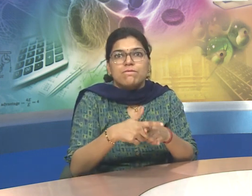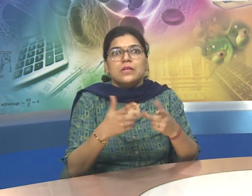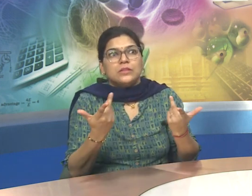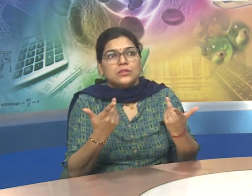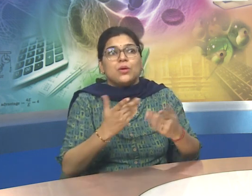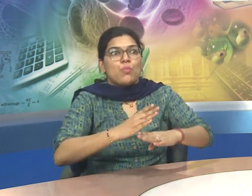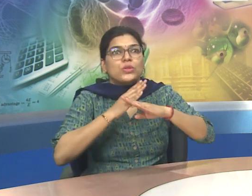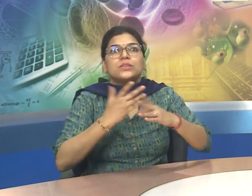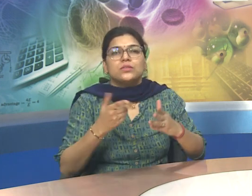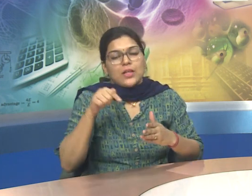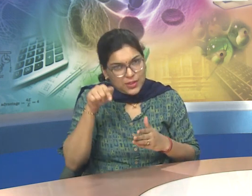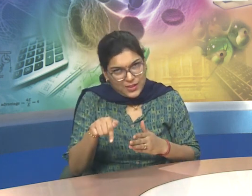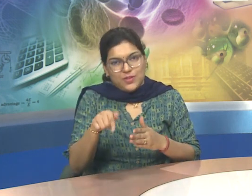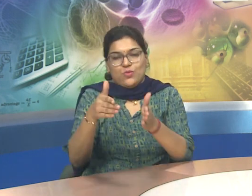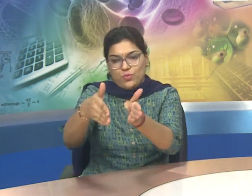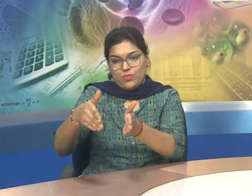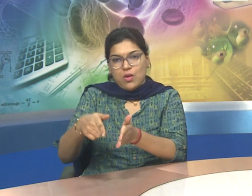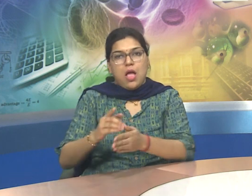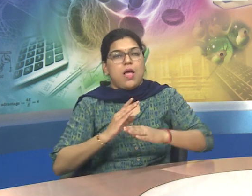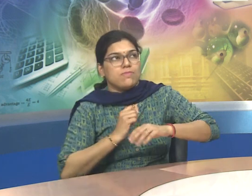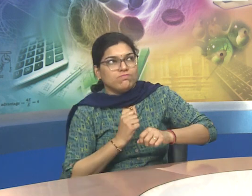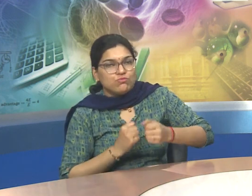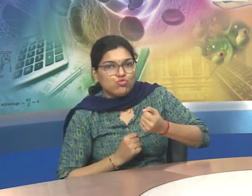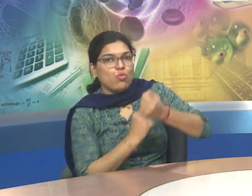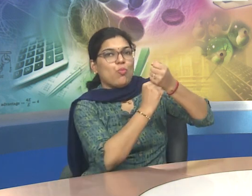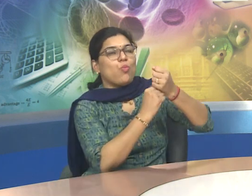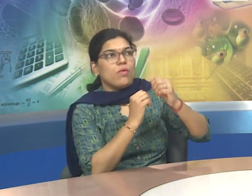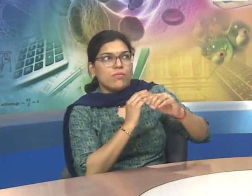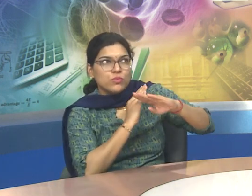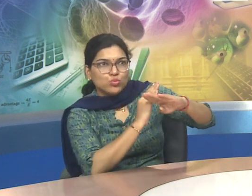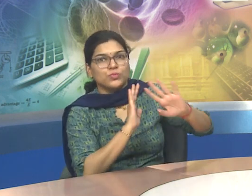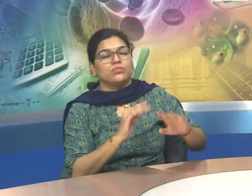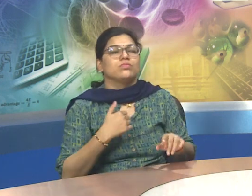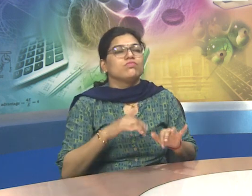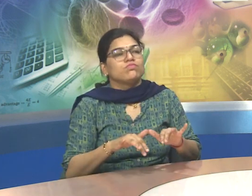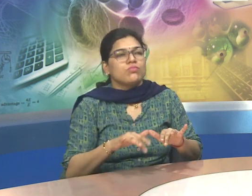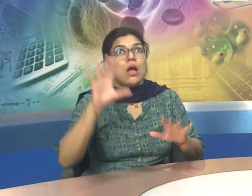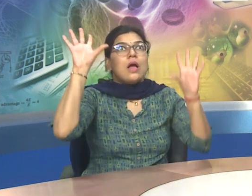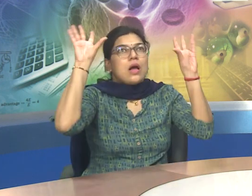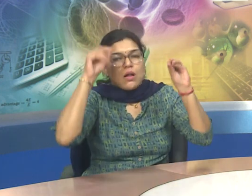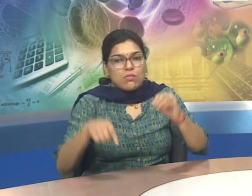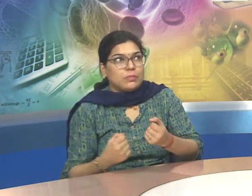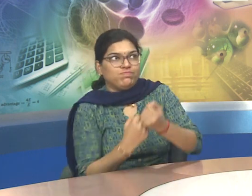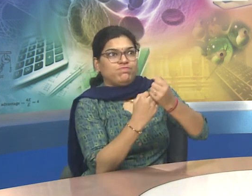helps the computer to continue its work. That is why it is